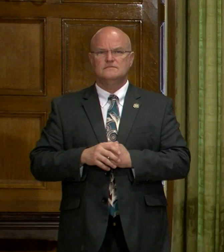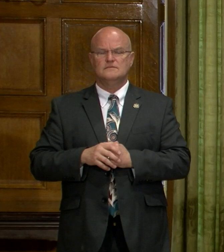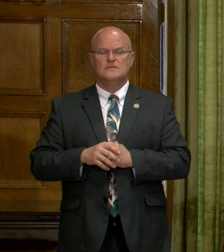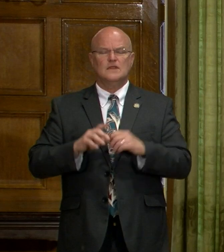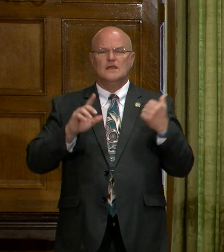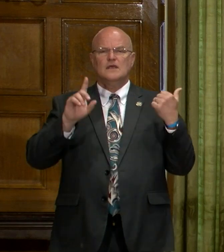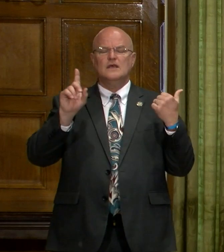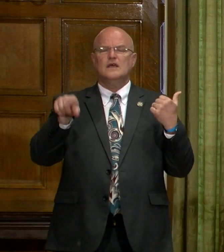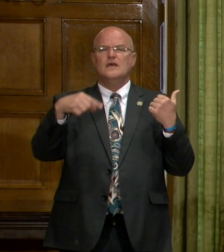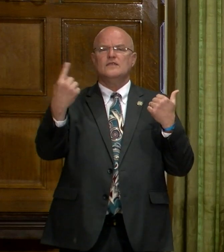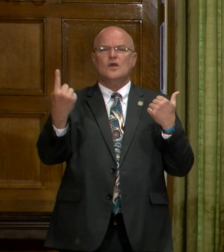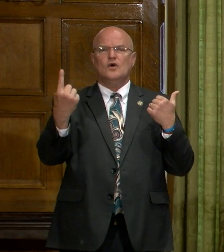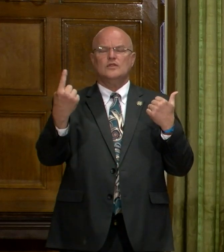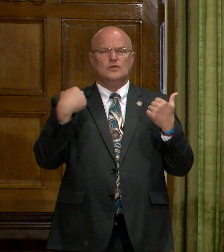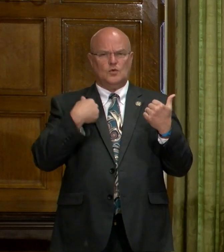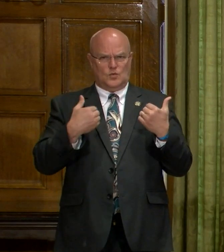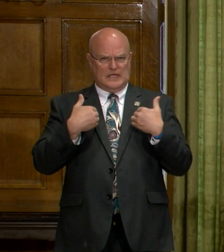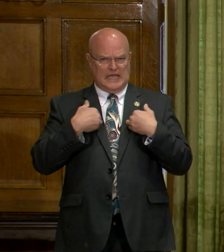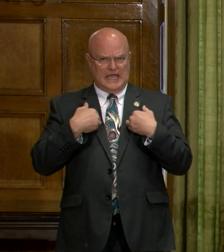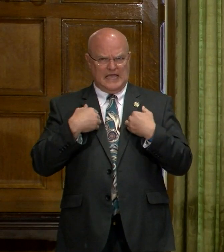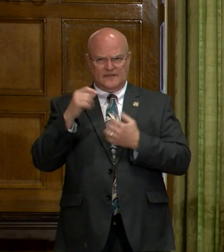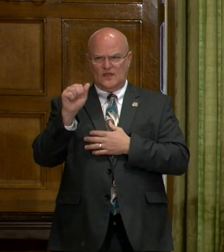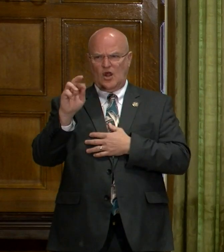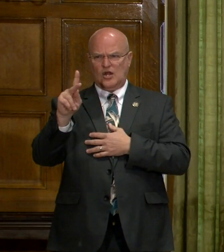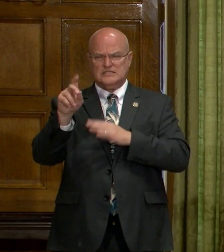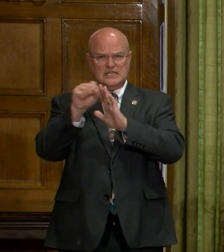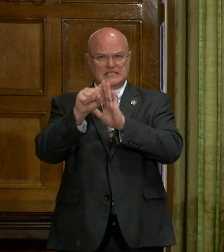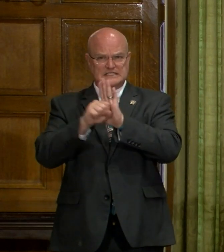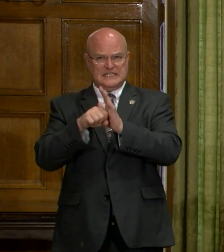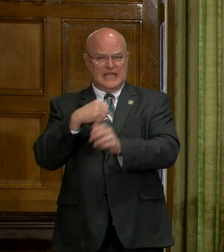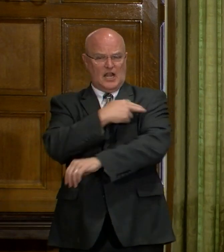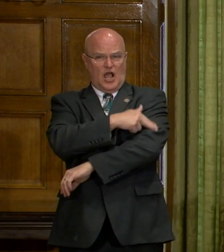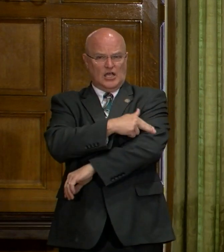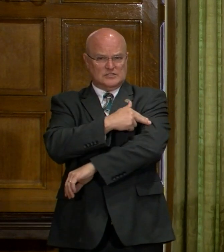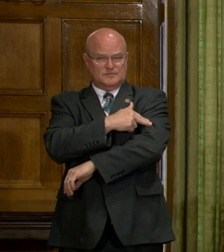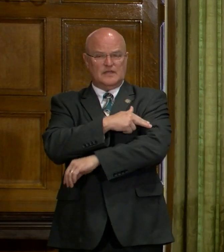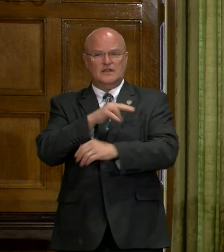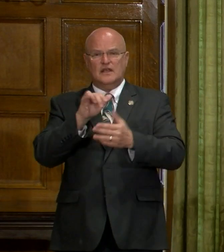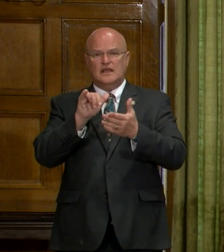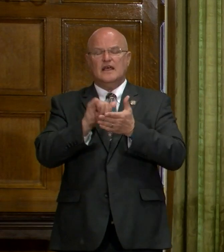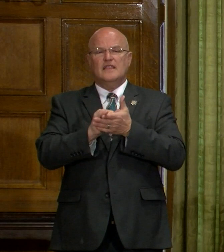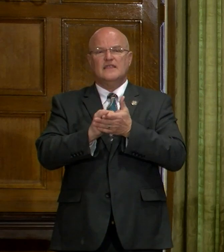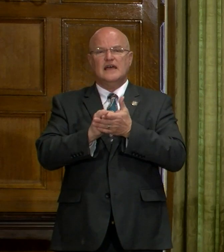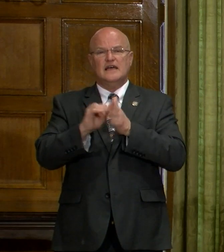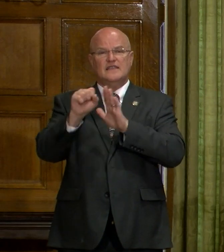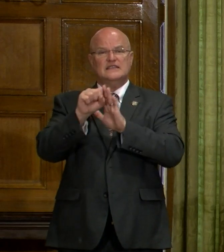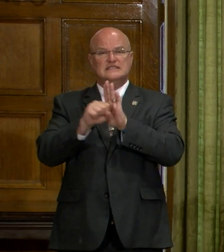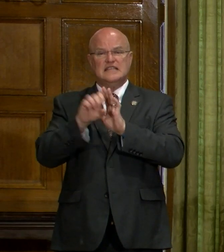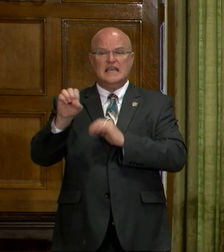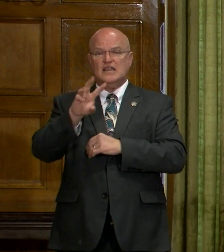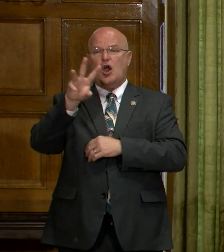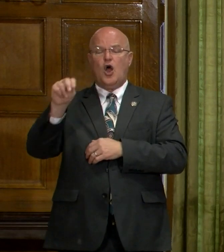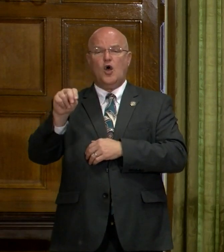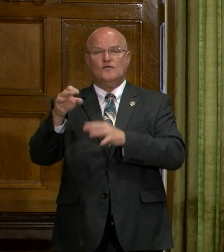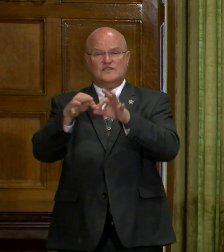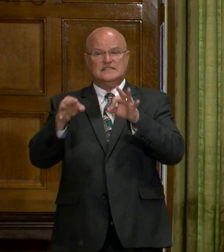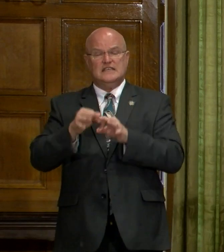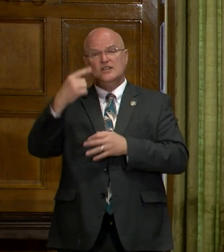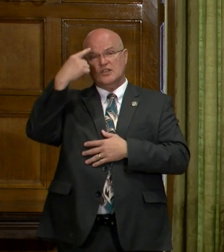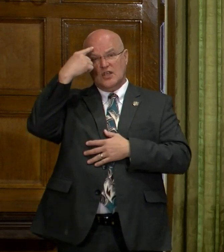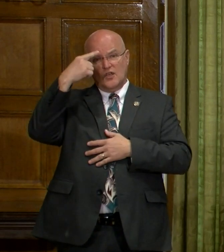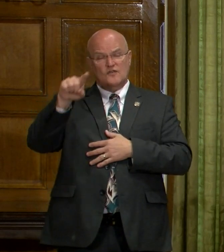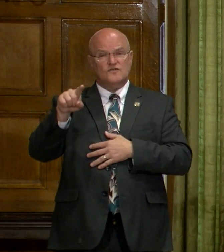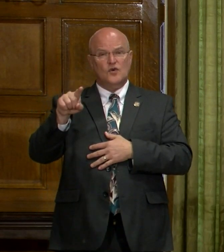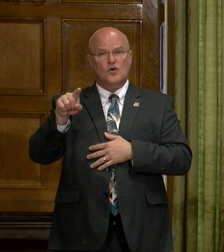The only, we had the Arkansas State Hospital, which is the state-owned facility